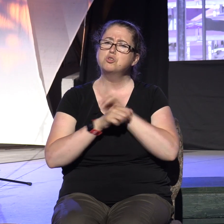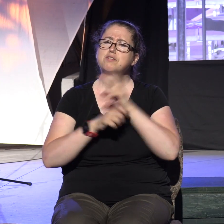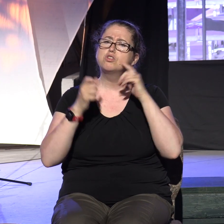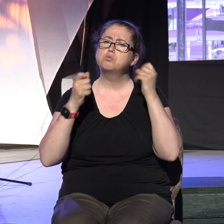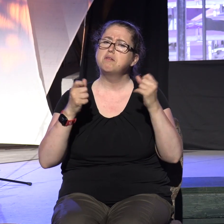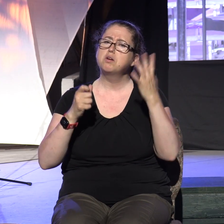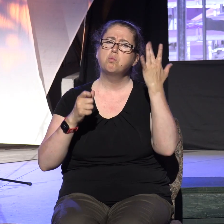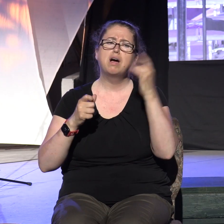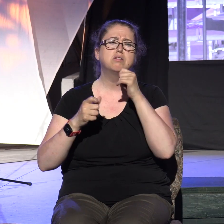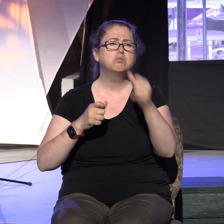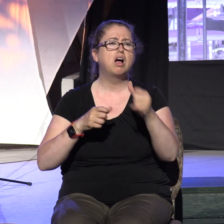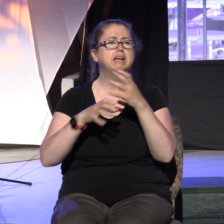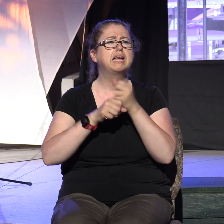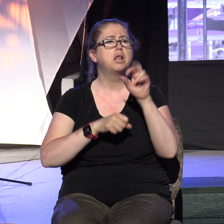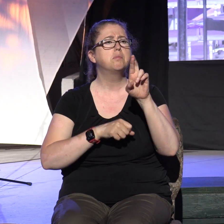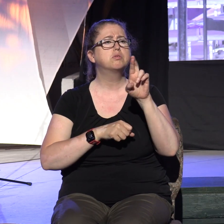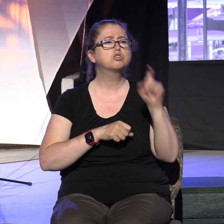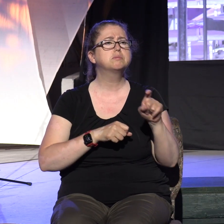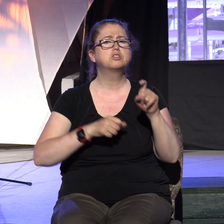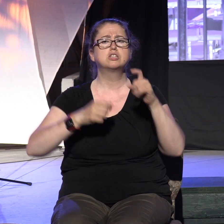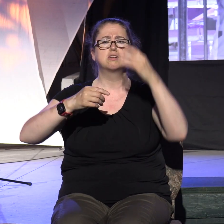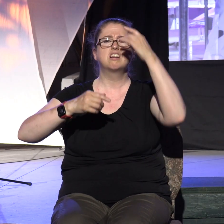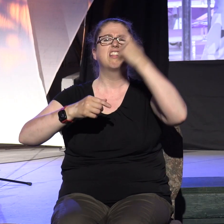Makes sense to me.